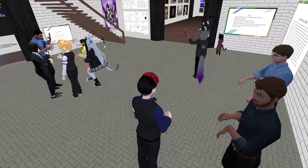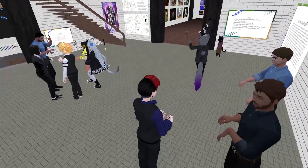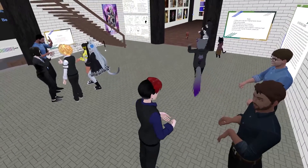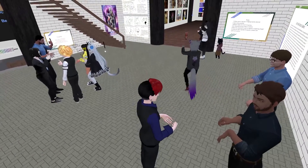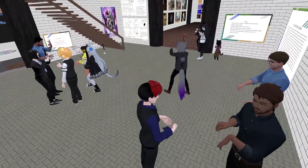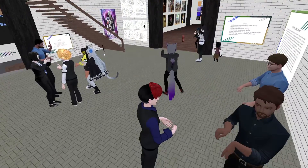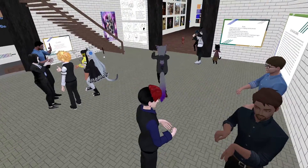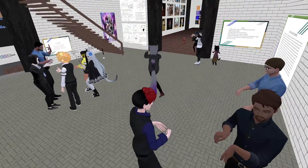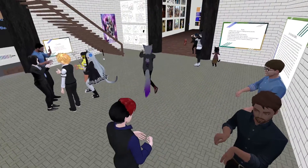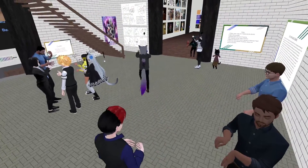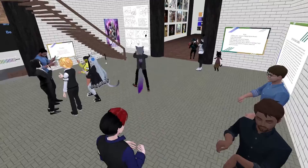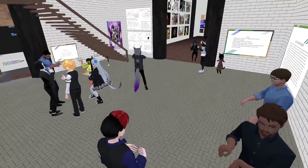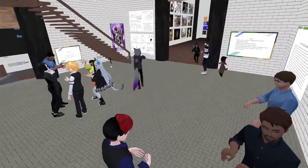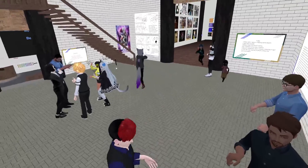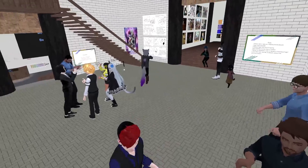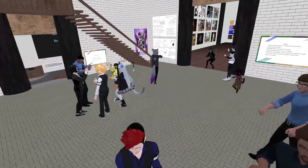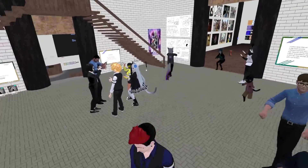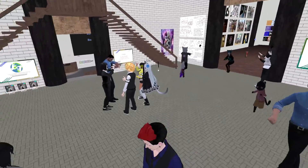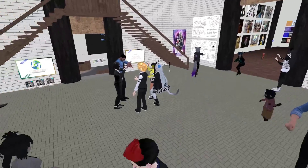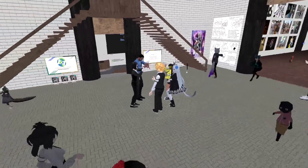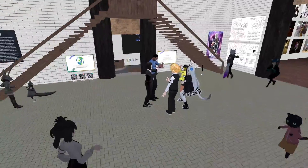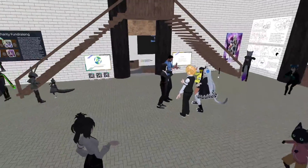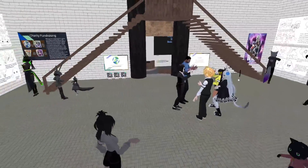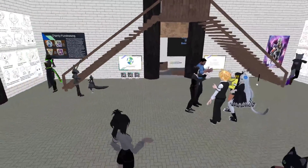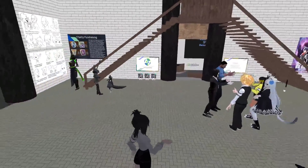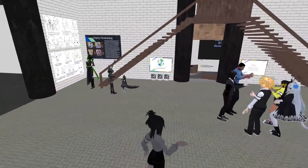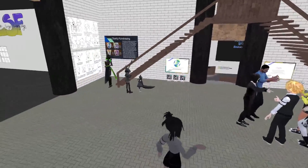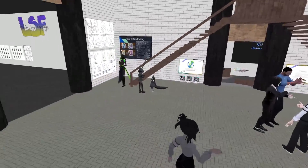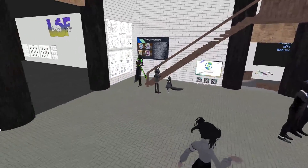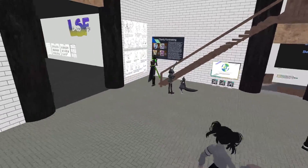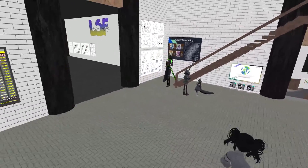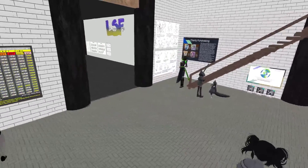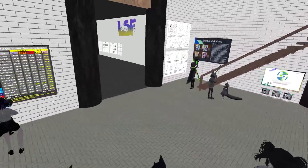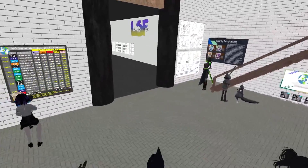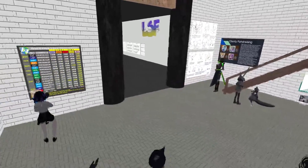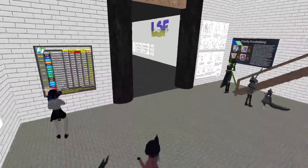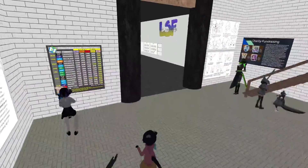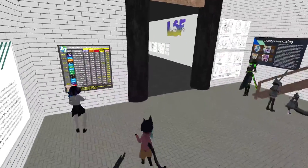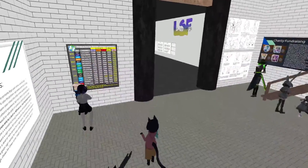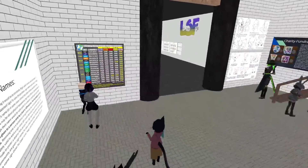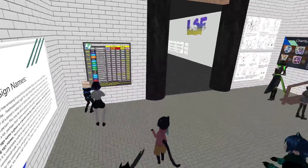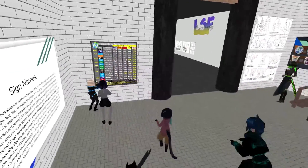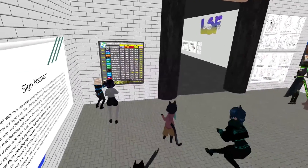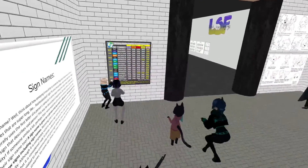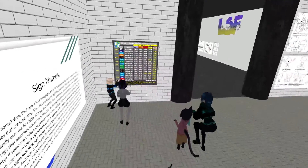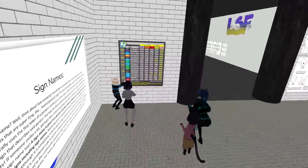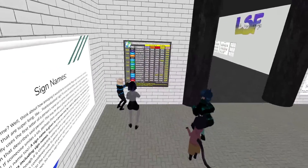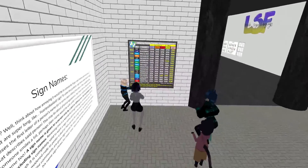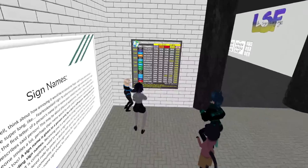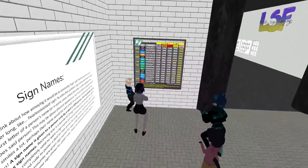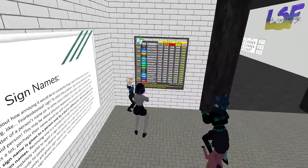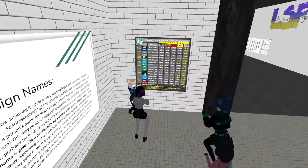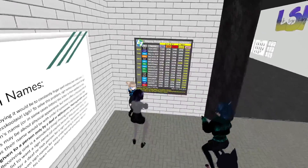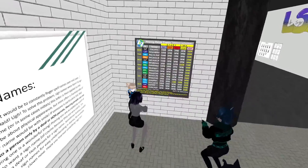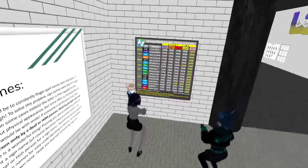And as you can see, tells you which time zone, who's teaching, what